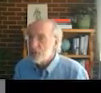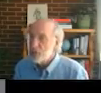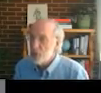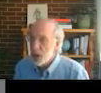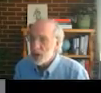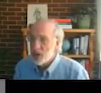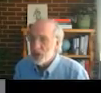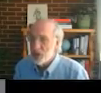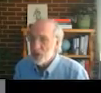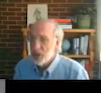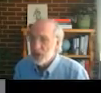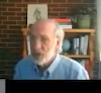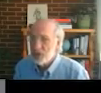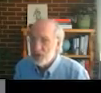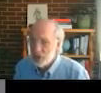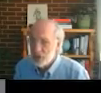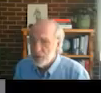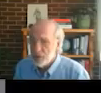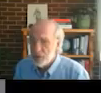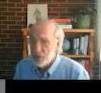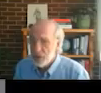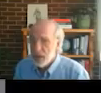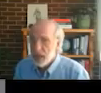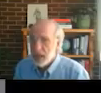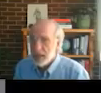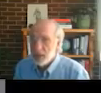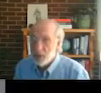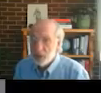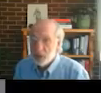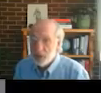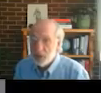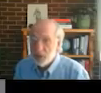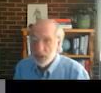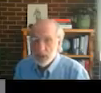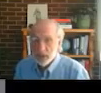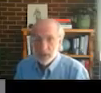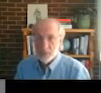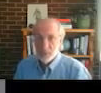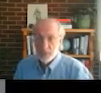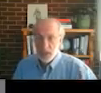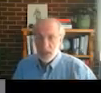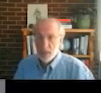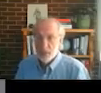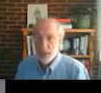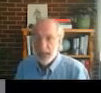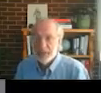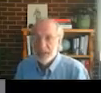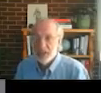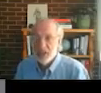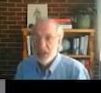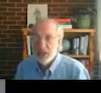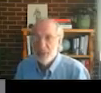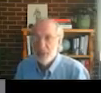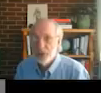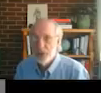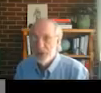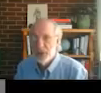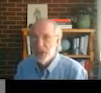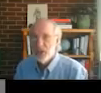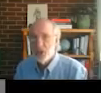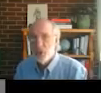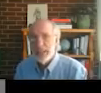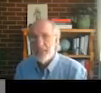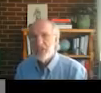may learn to watch you to do what you do in order to have things